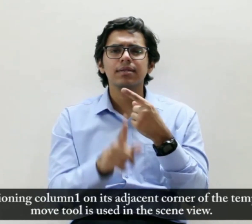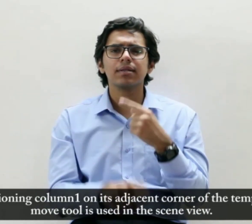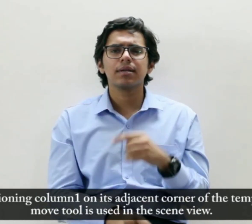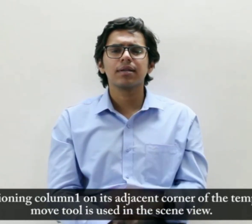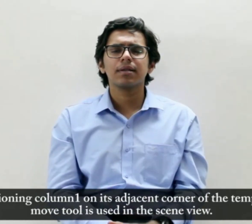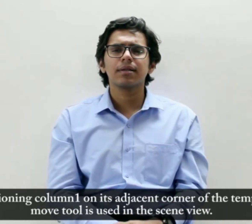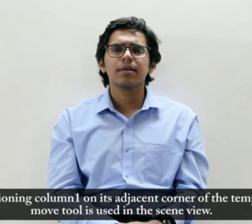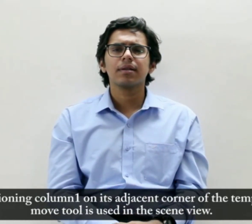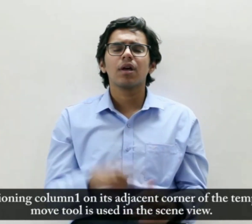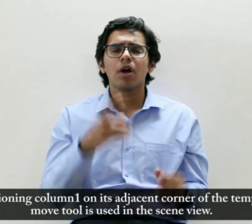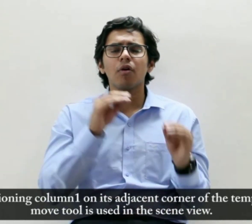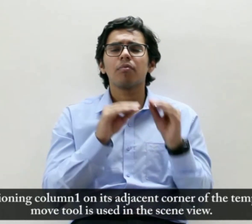view.